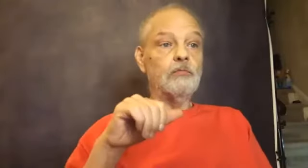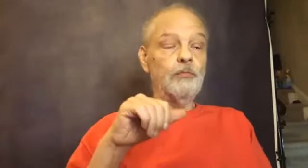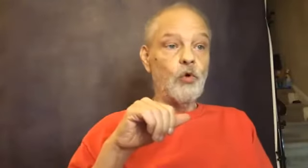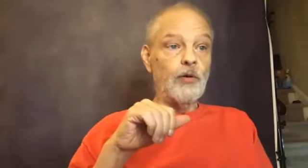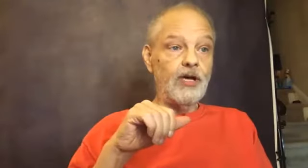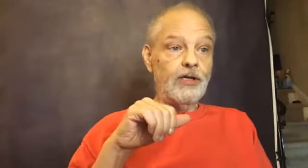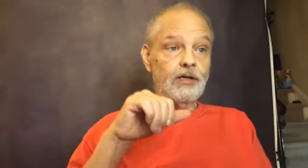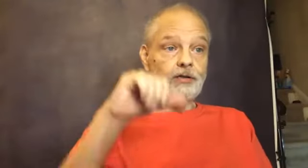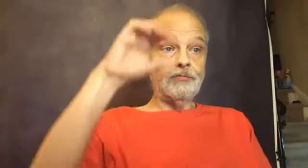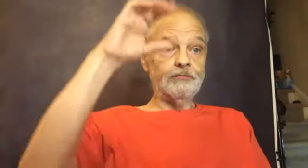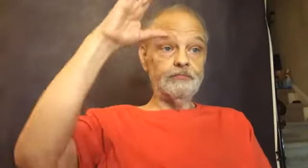Boy, baby.